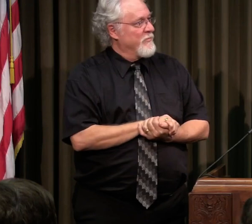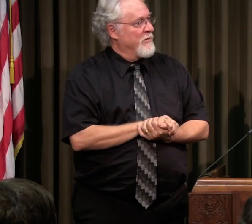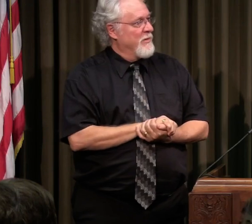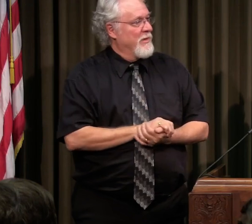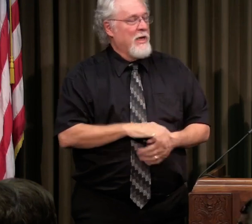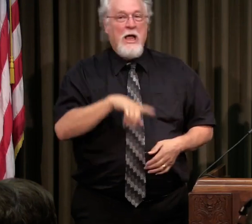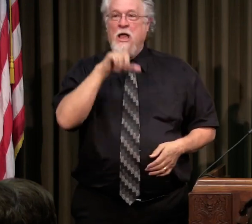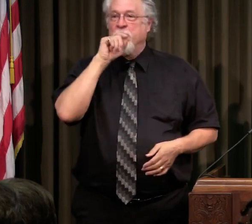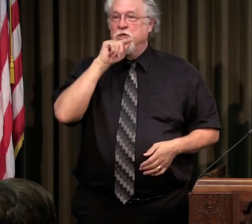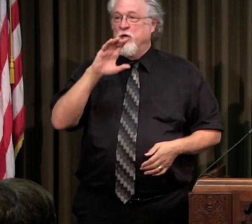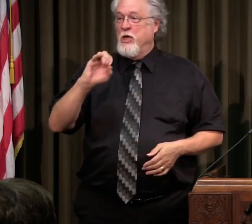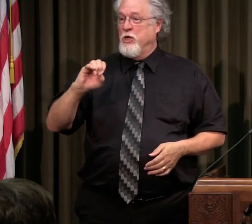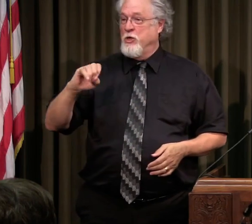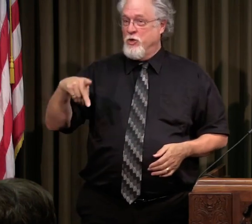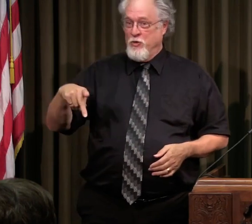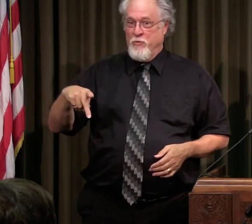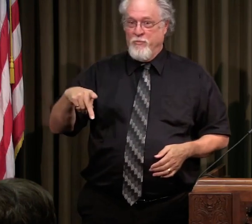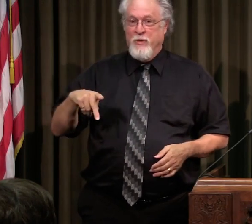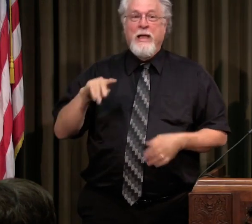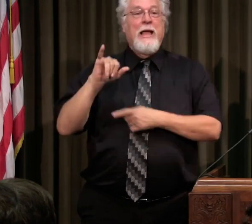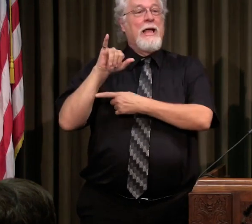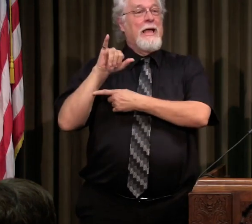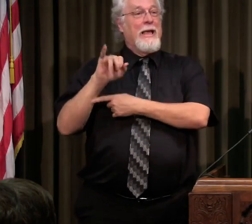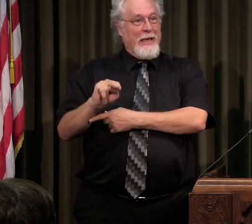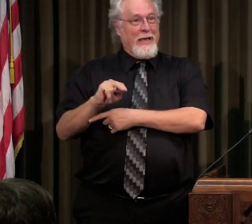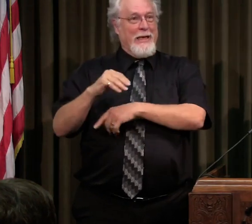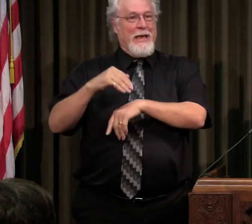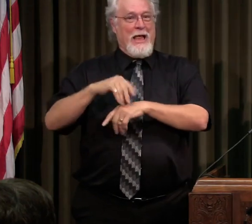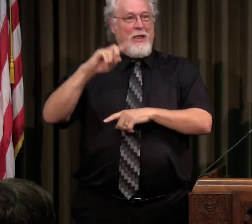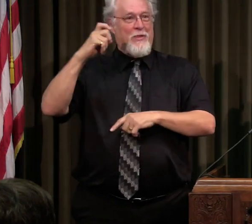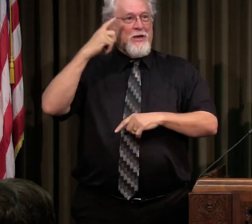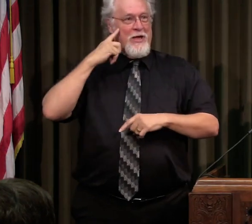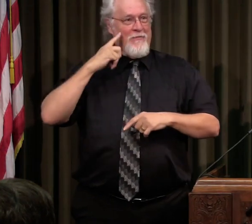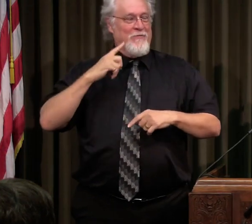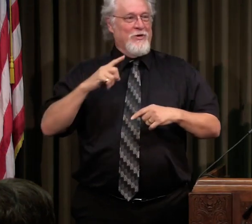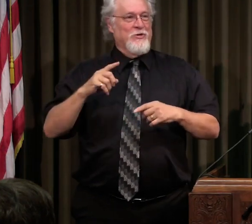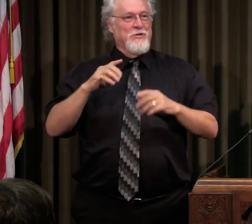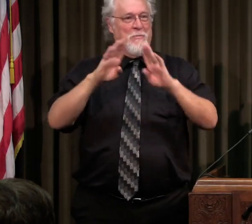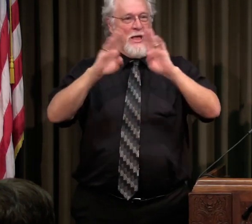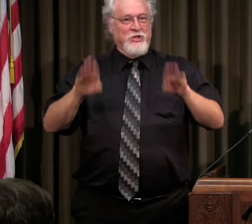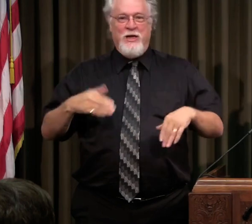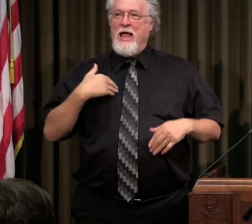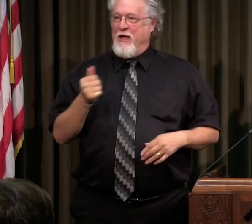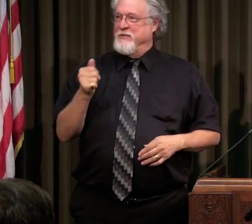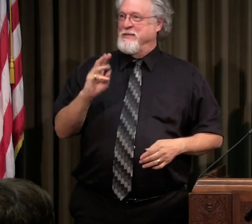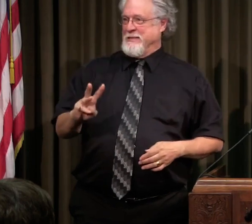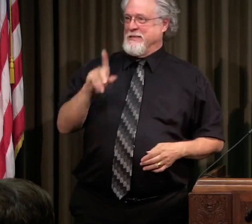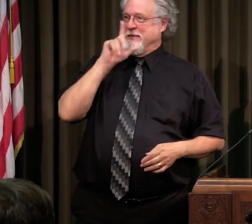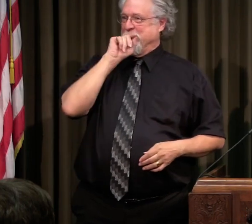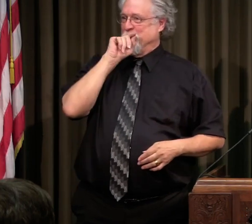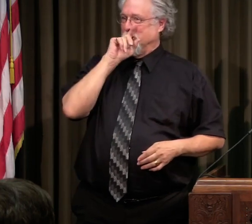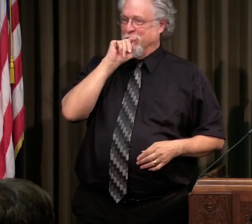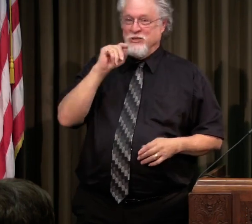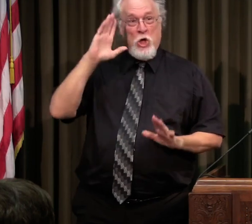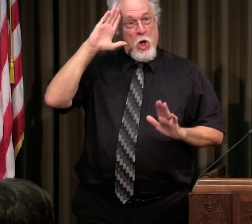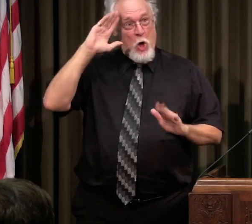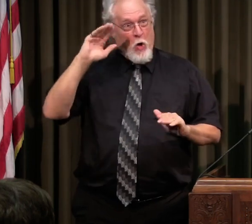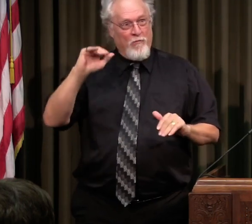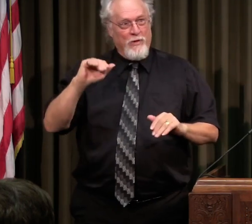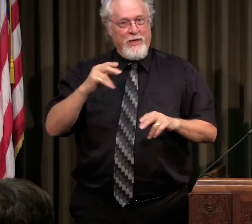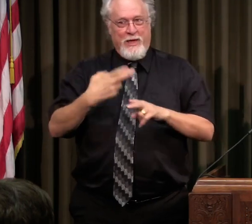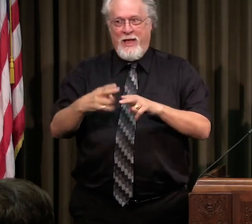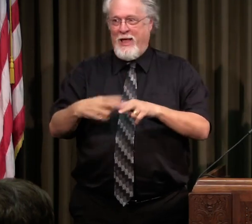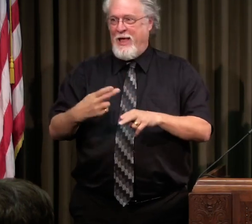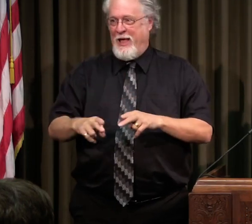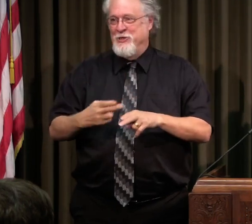the chicken coop is in at the governor's mansion, and we have 16 hens, and hopefully they will be laying some